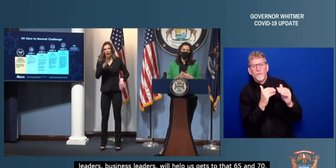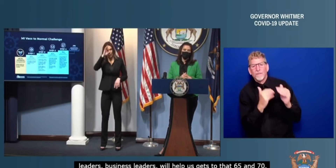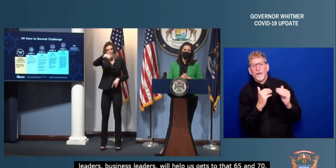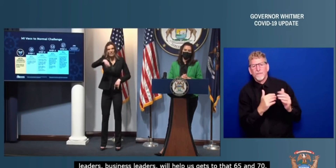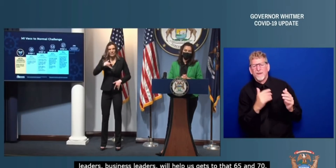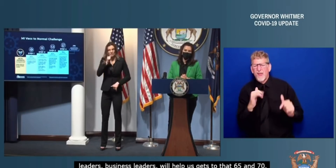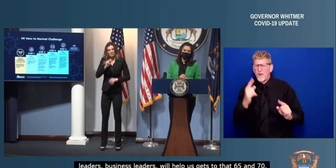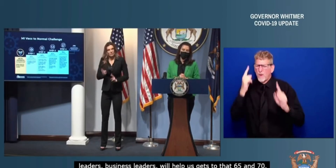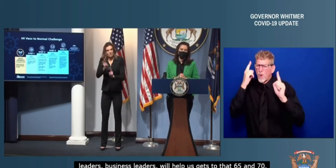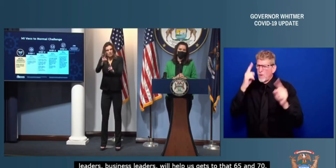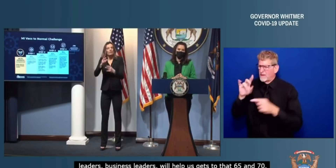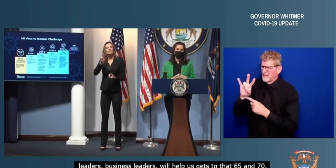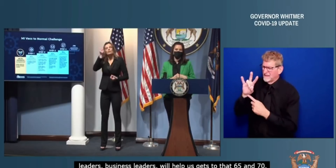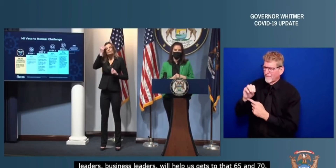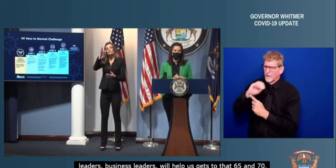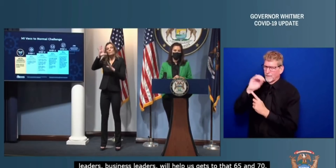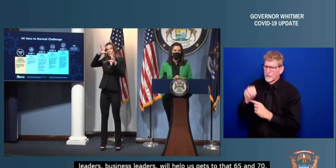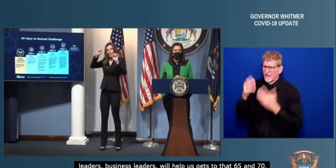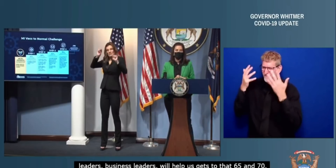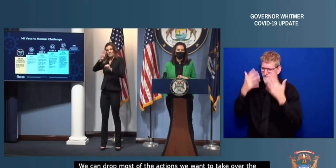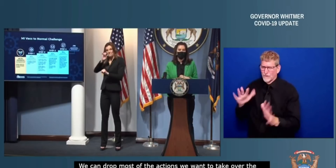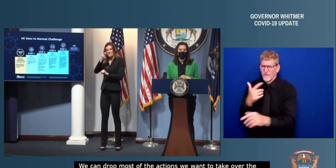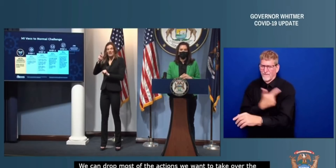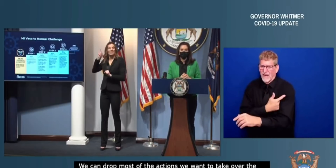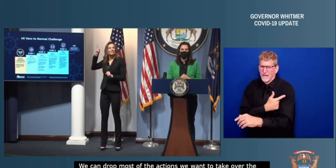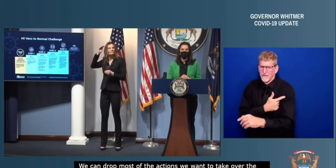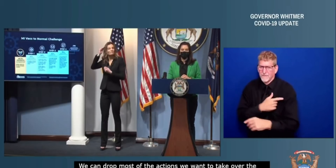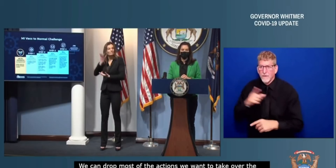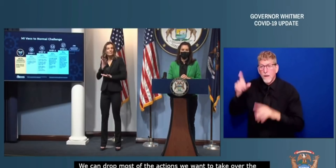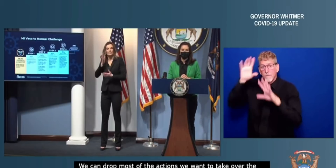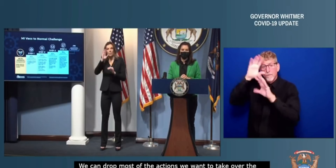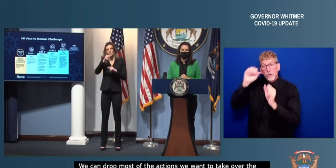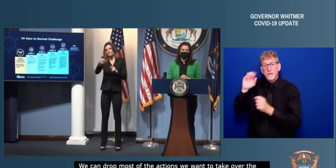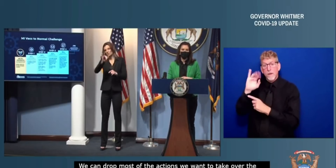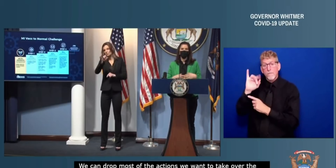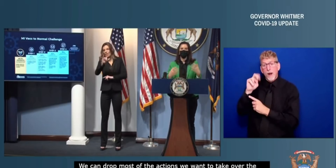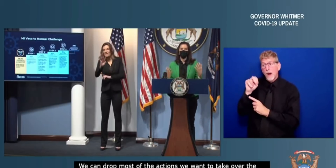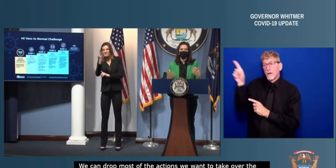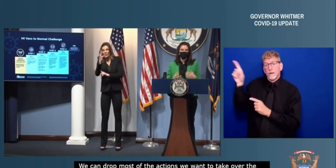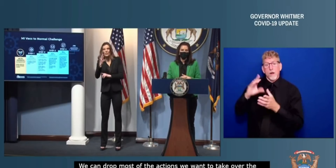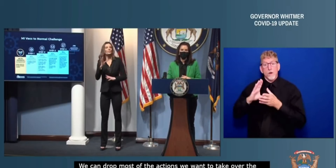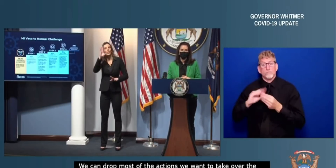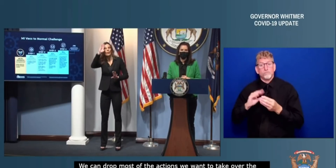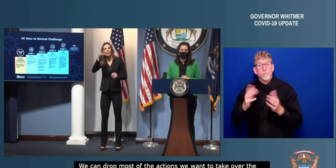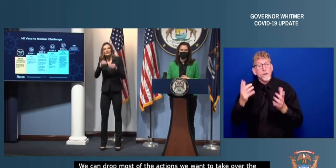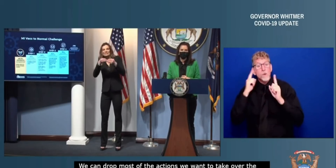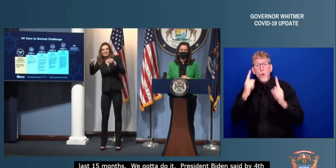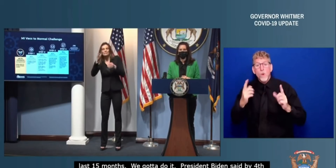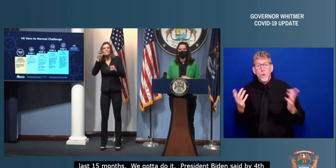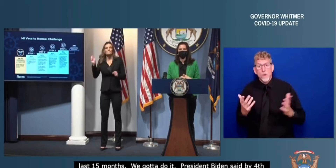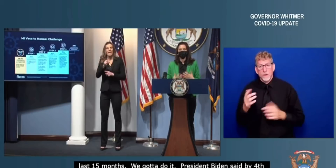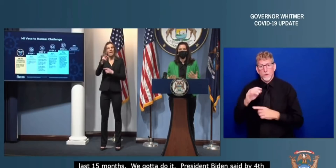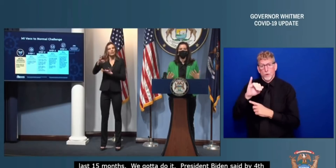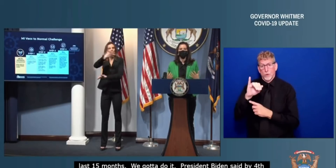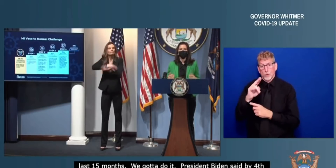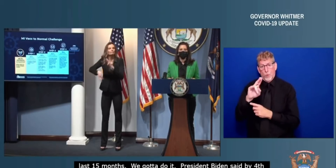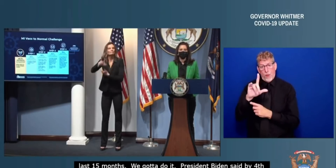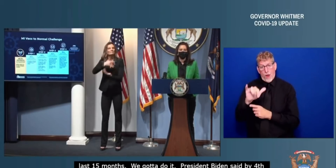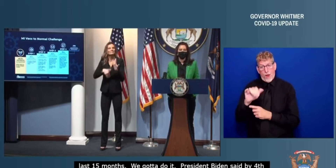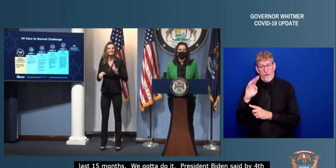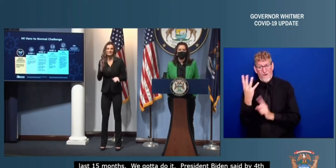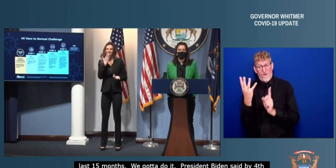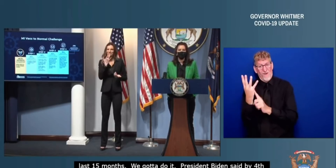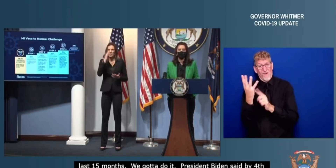Now, President Biden said by 4th of July, his hope is that we are largely returning to the kind of gatherings that we